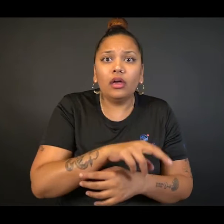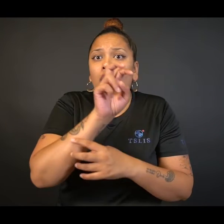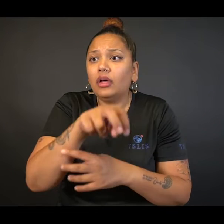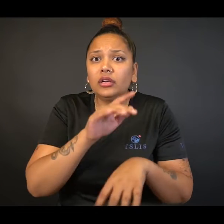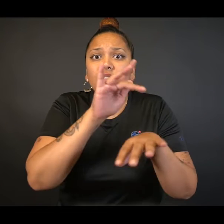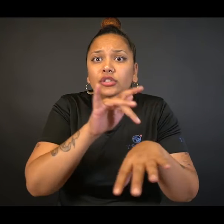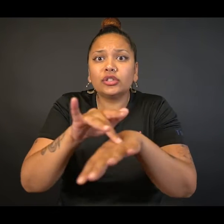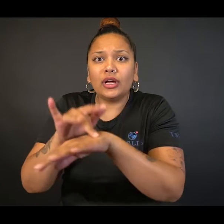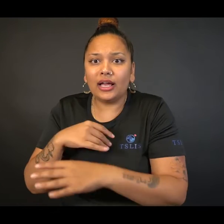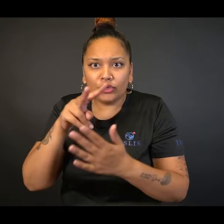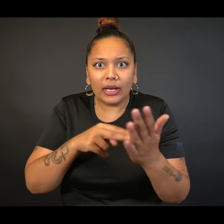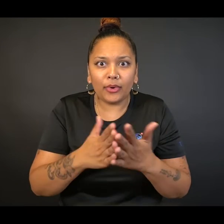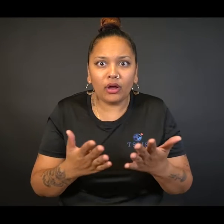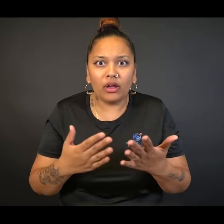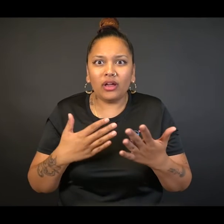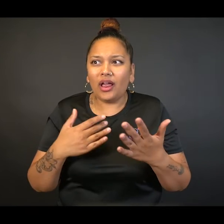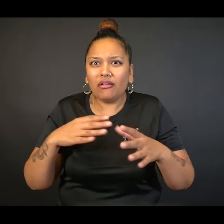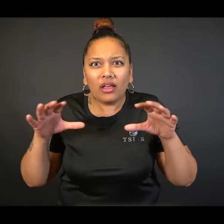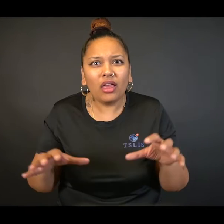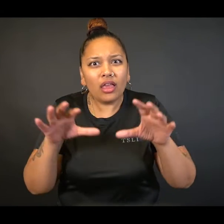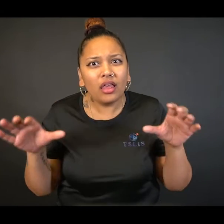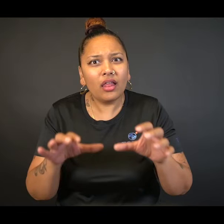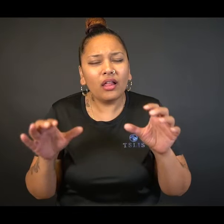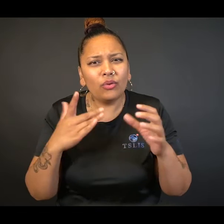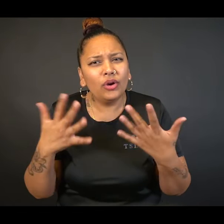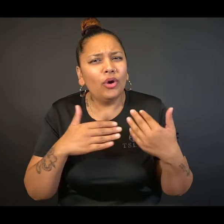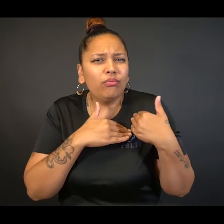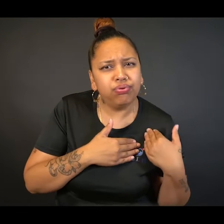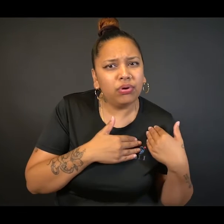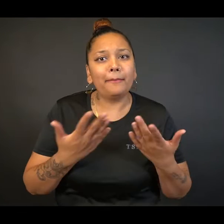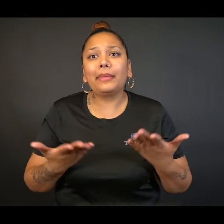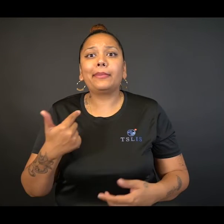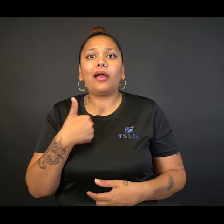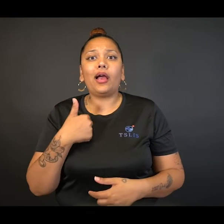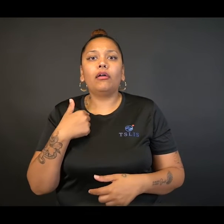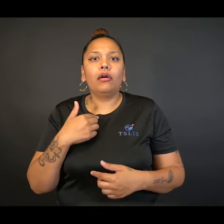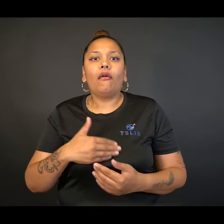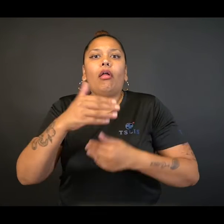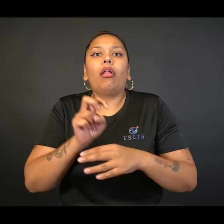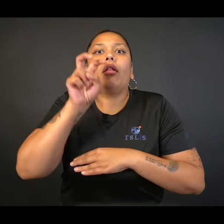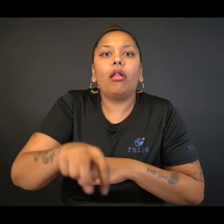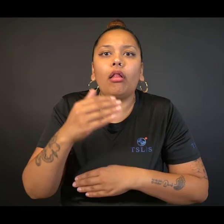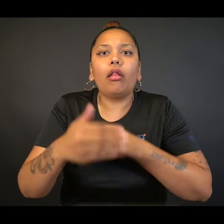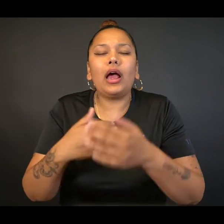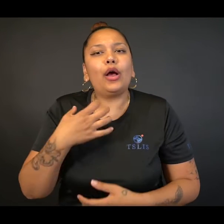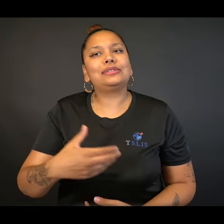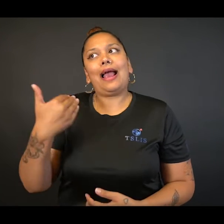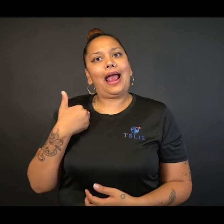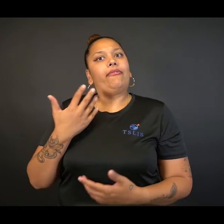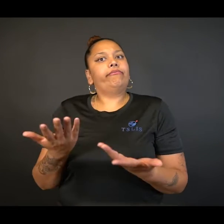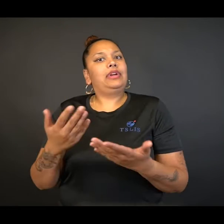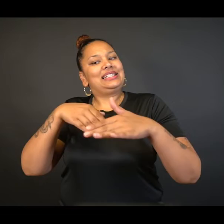like, maybe I'm going ahead, but there's a need for kind of like an accessible ecosystem and like a